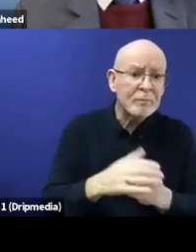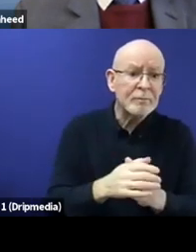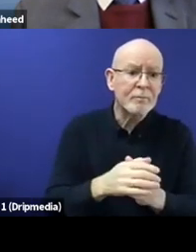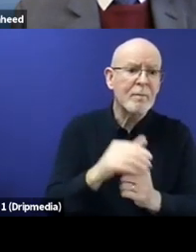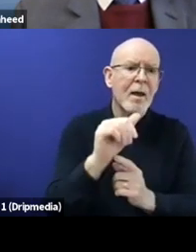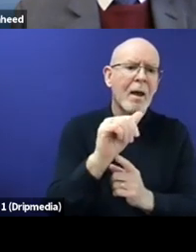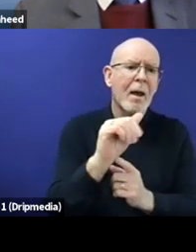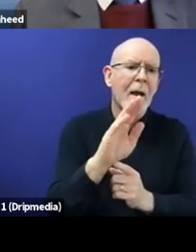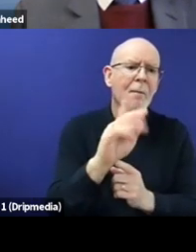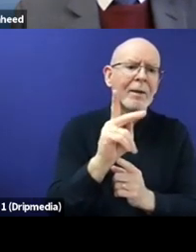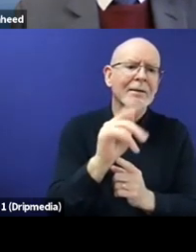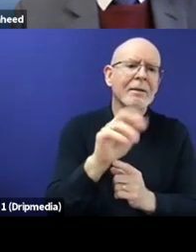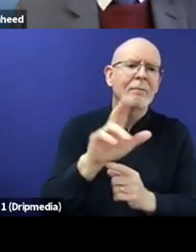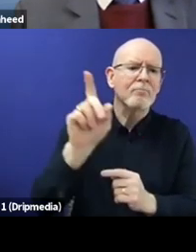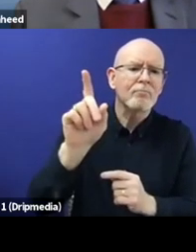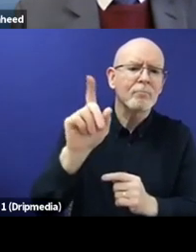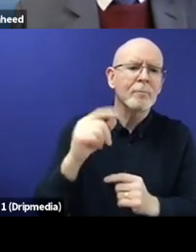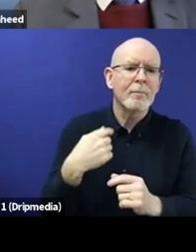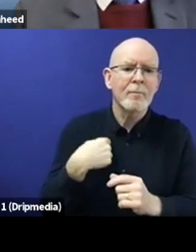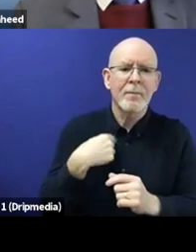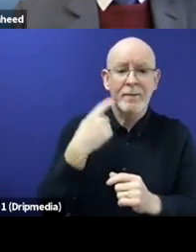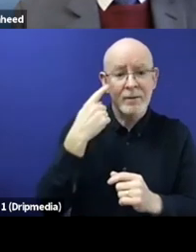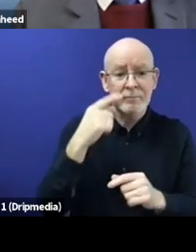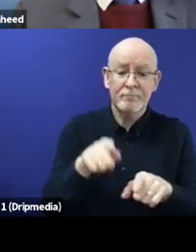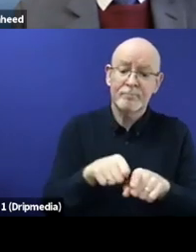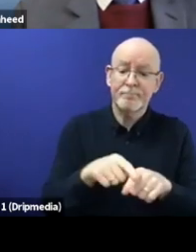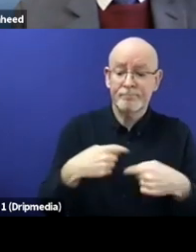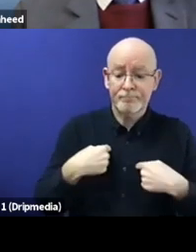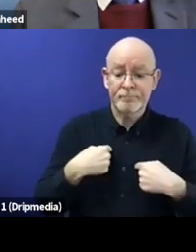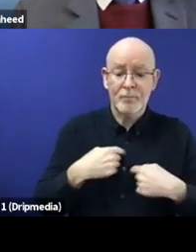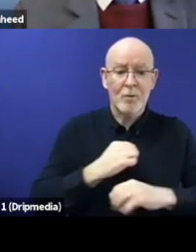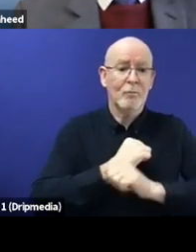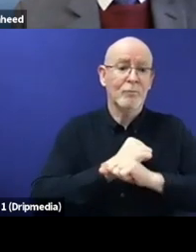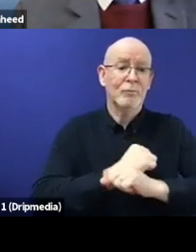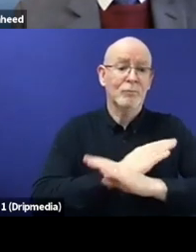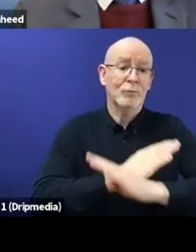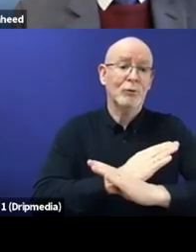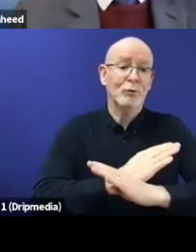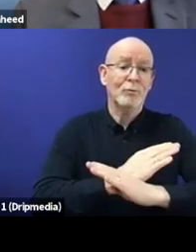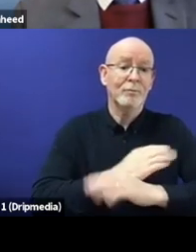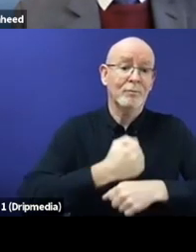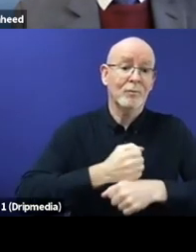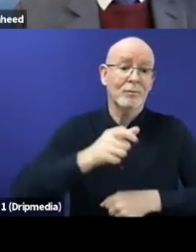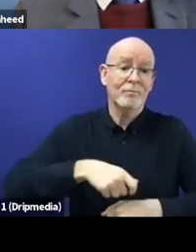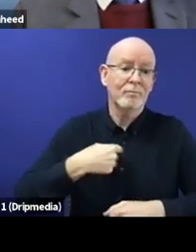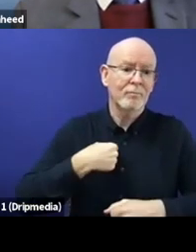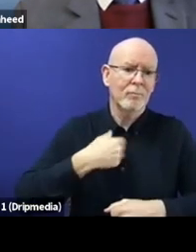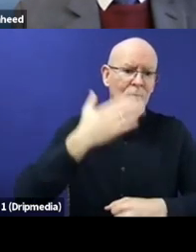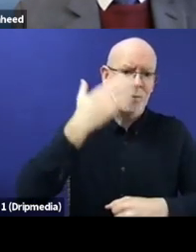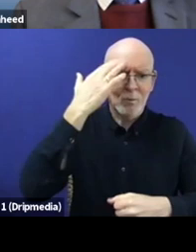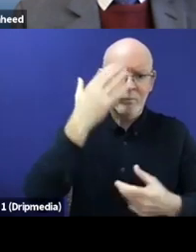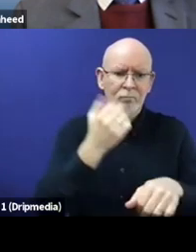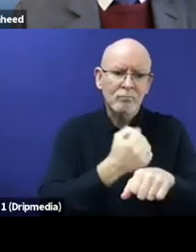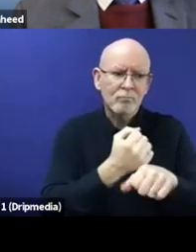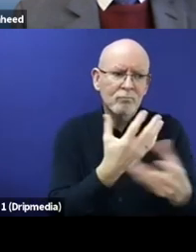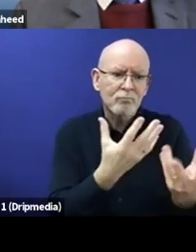whenever studies are made without including the refugees, it affects a lot, because you just sit down the whole